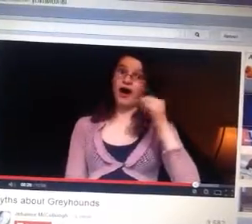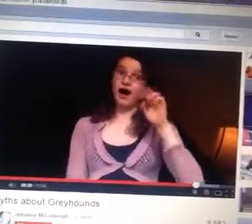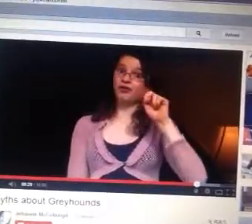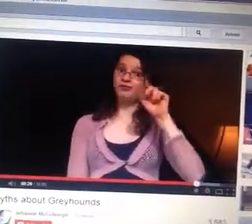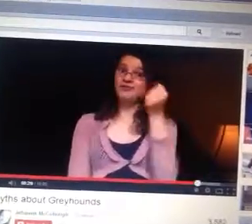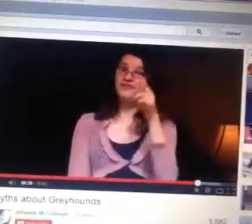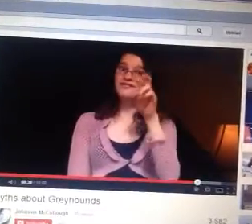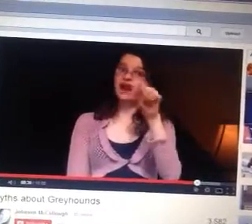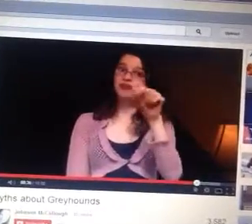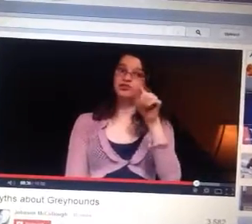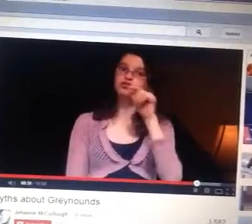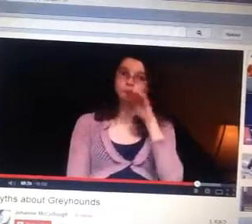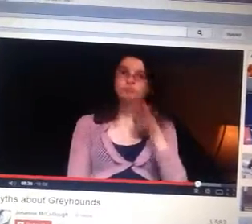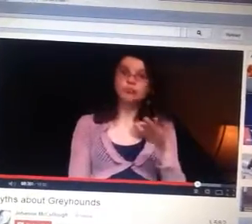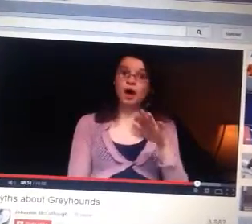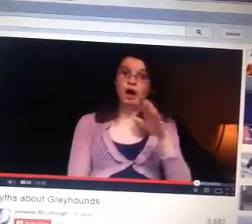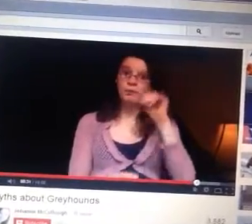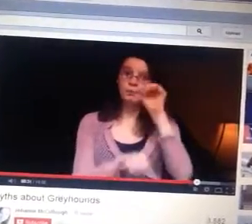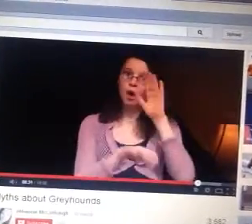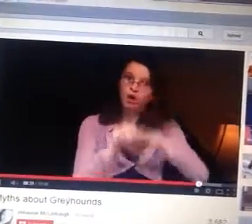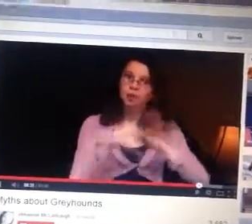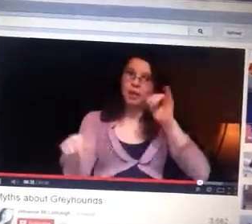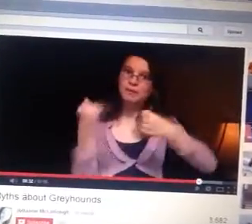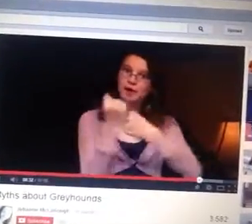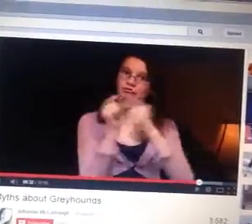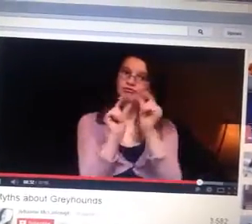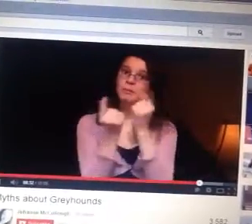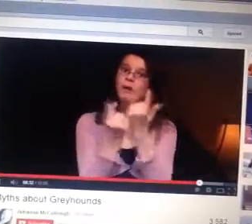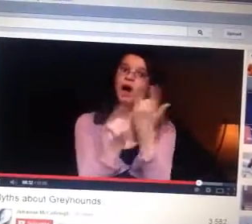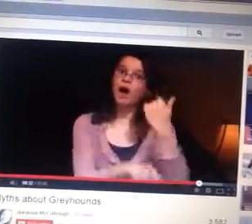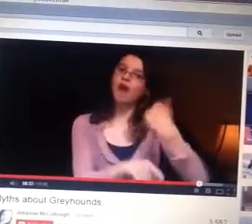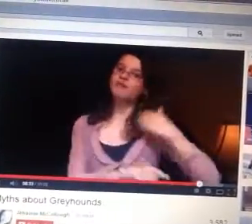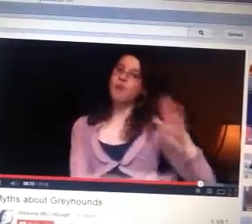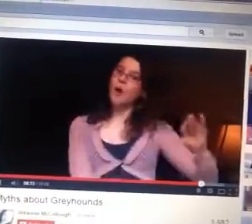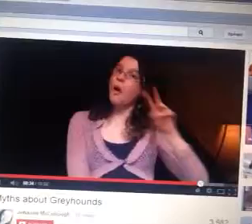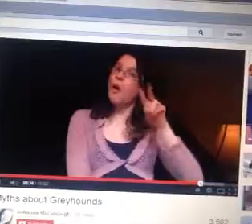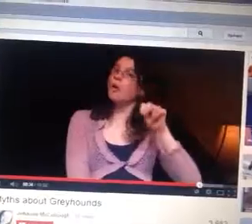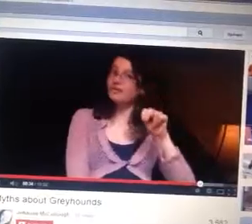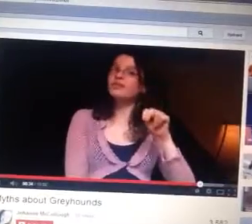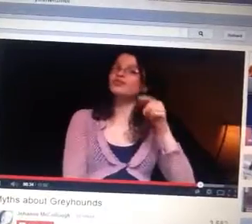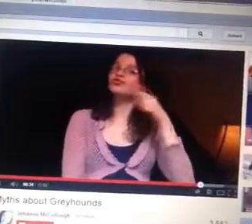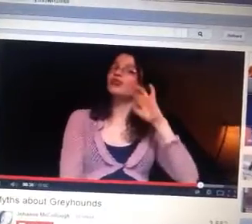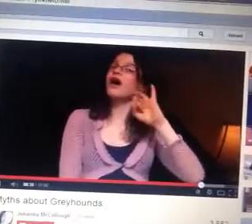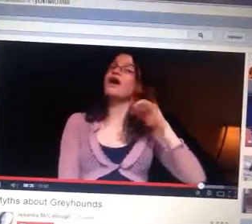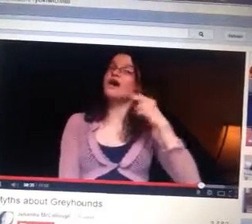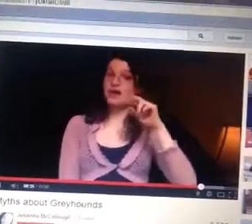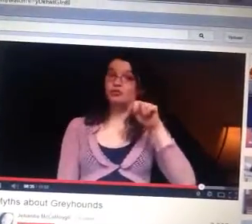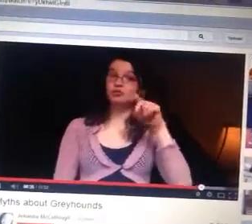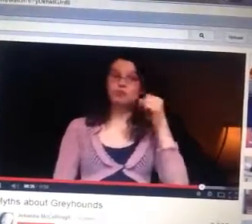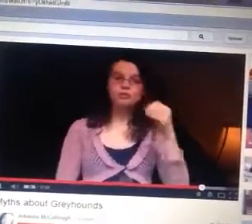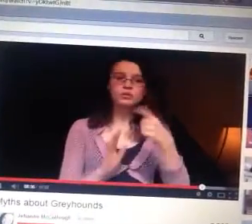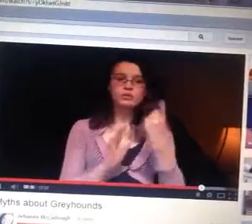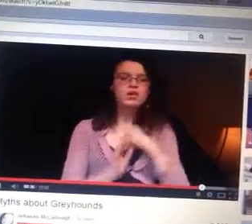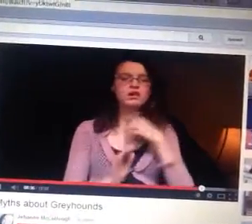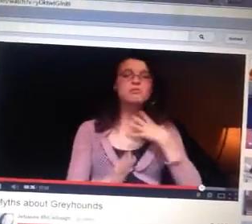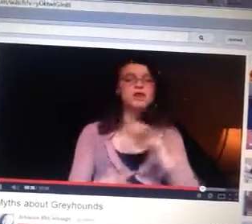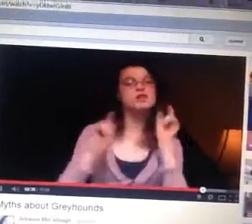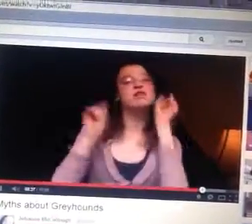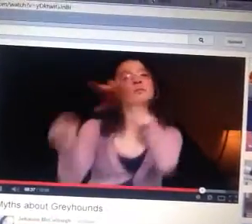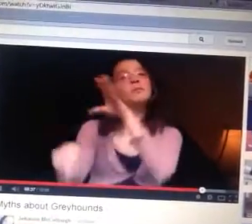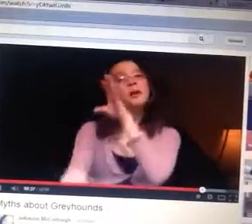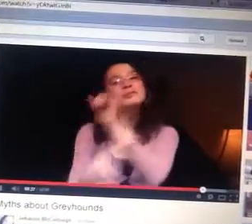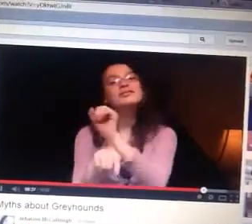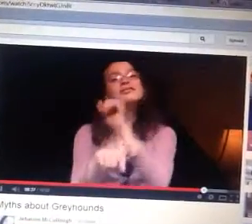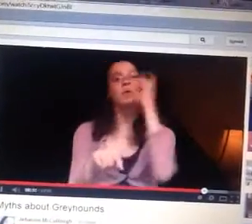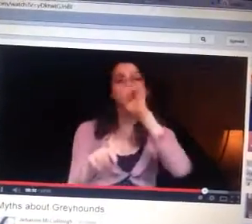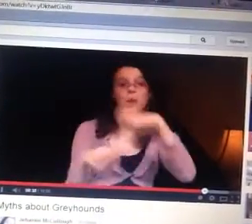or what type of things work for your greyhound. But I think that the support group was a good idea.